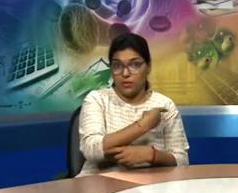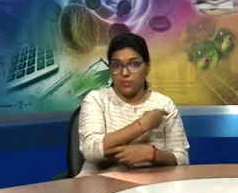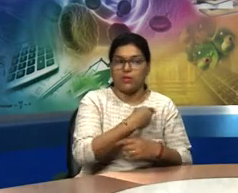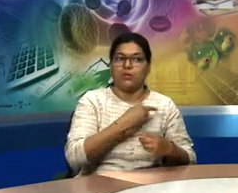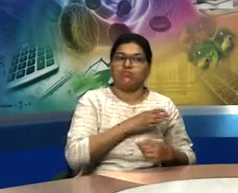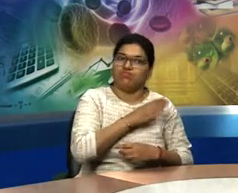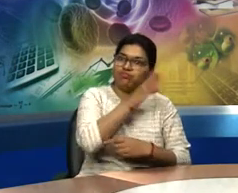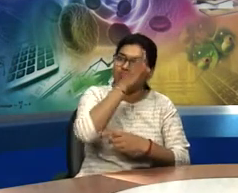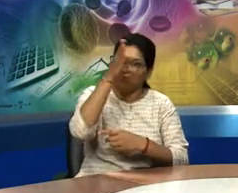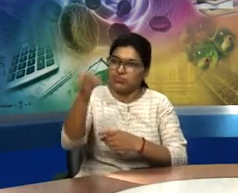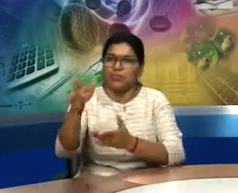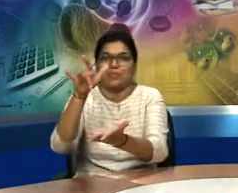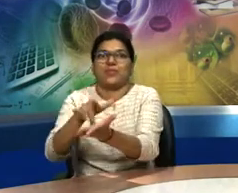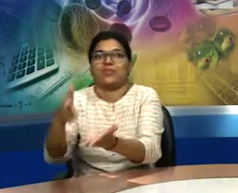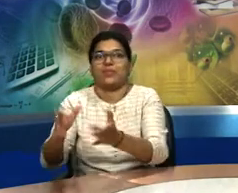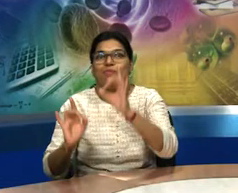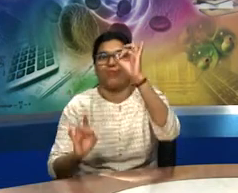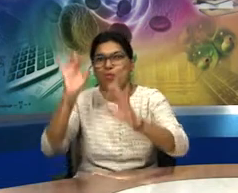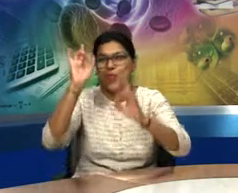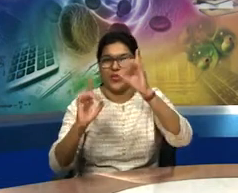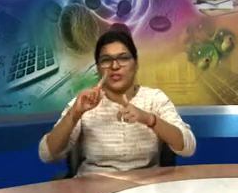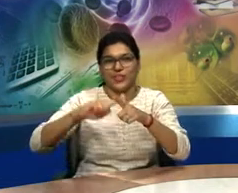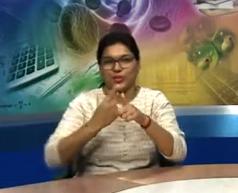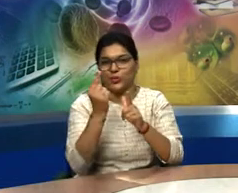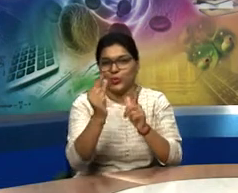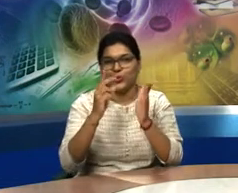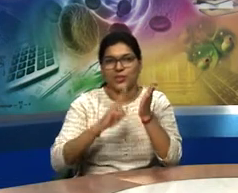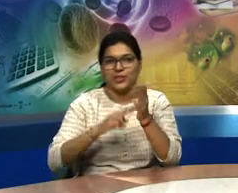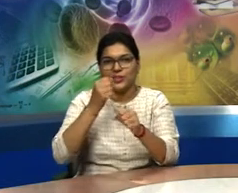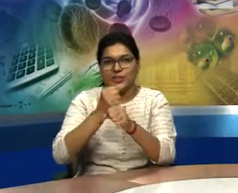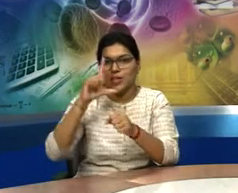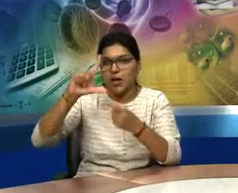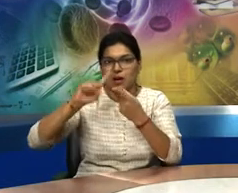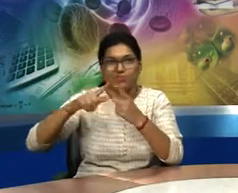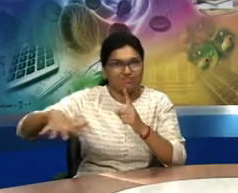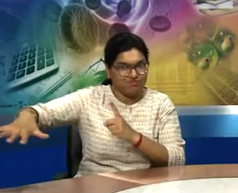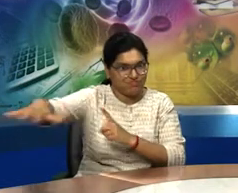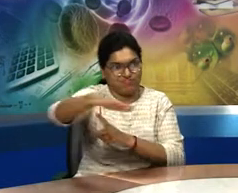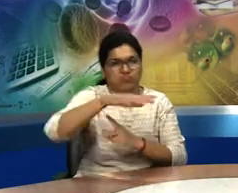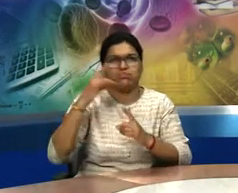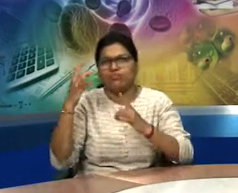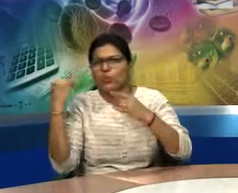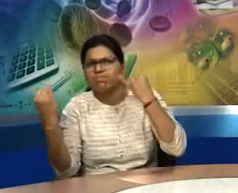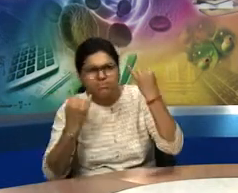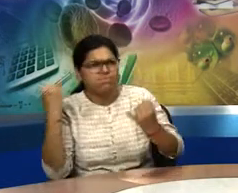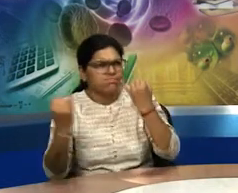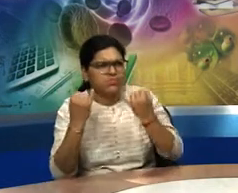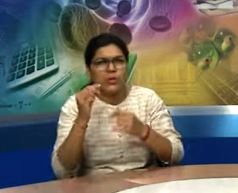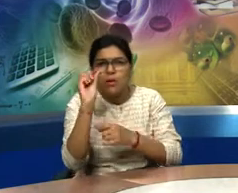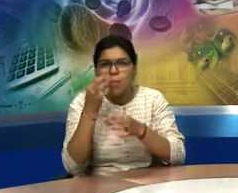So, Mahatma Gandhi along with the cousin, they both went to the jungle in search of